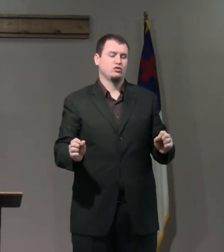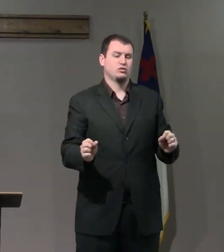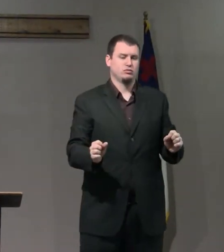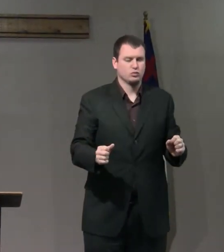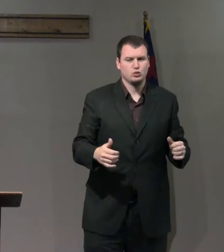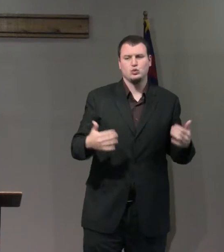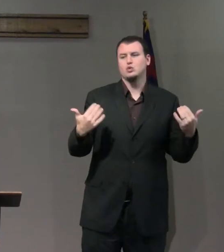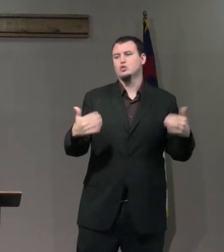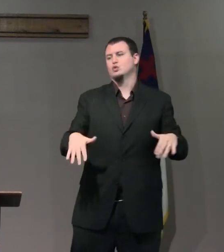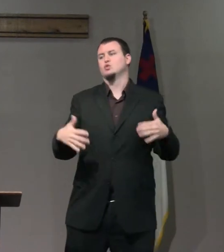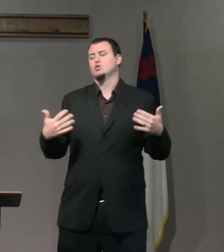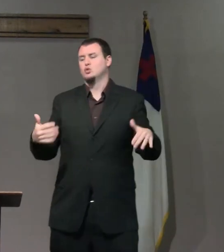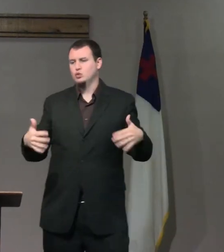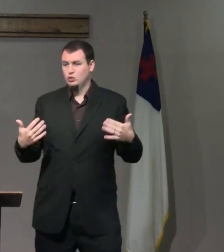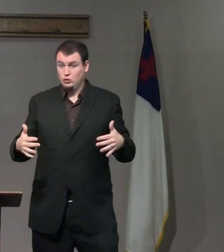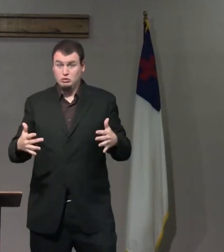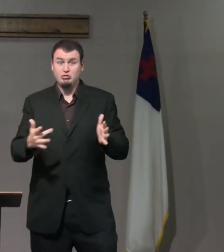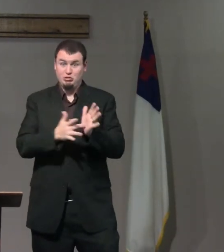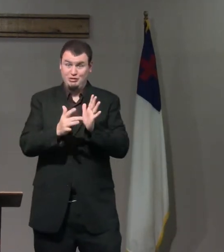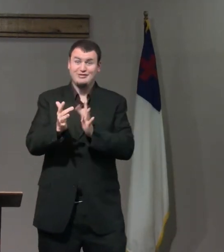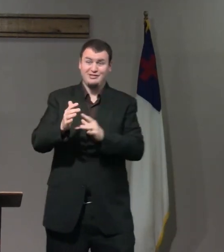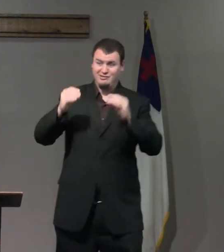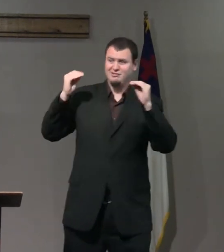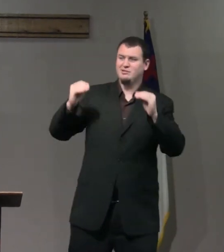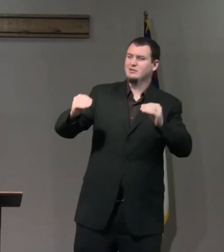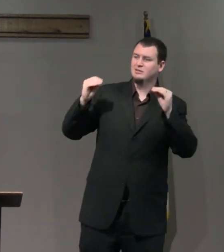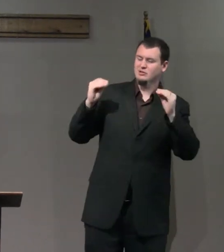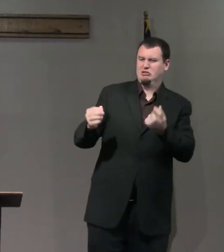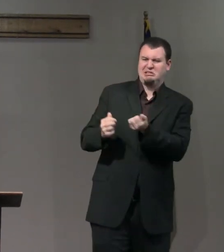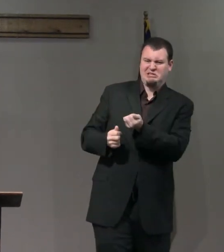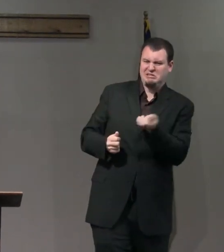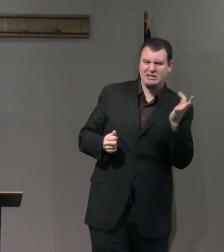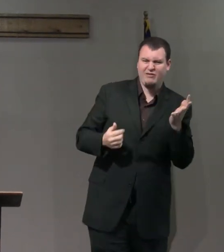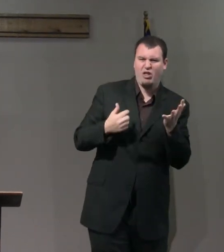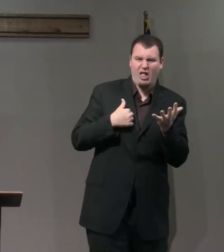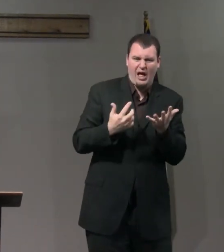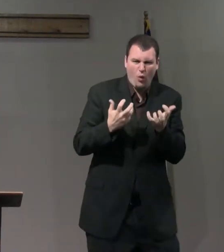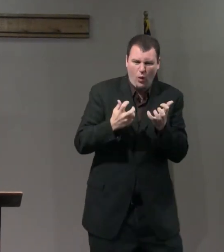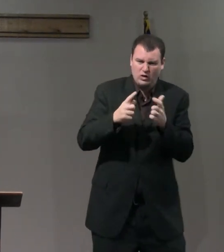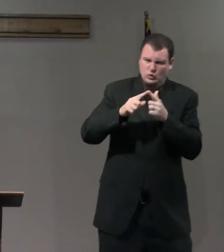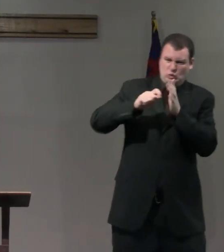to give them salvation. So Jesus taught